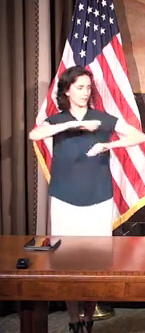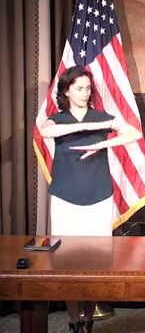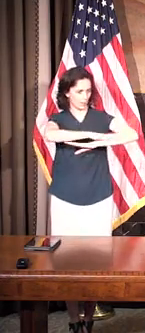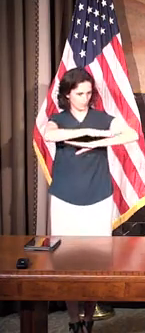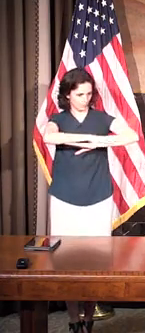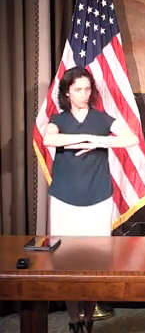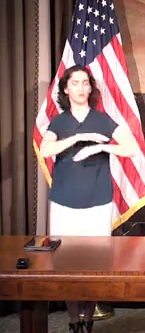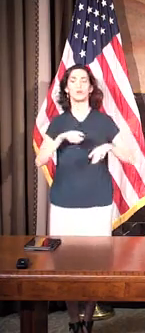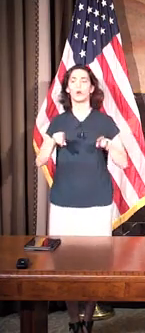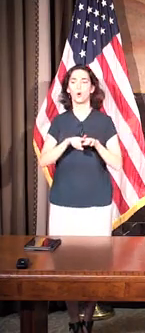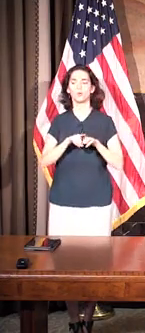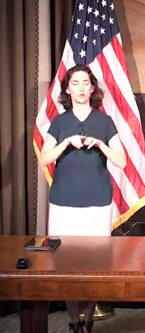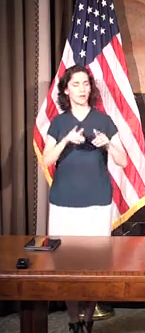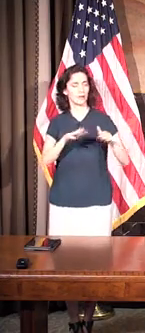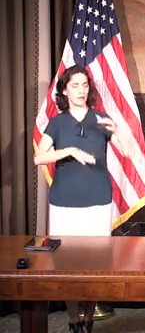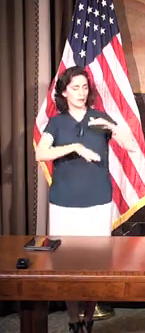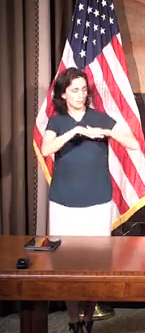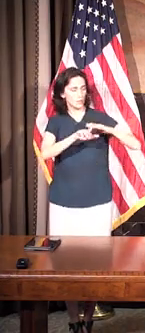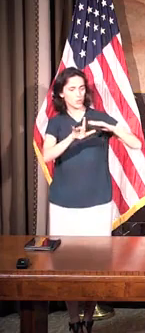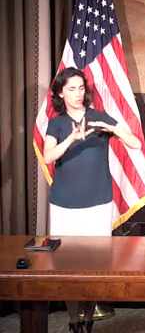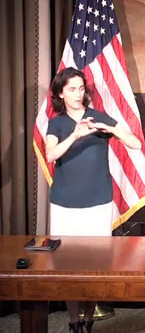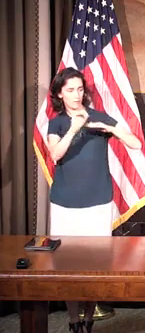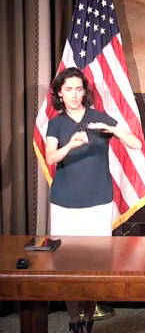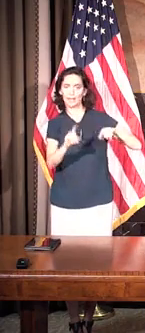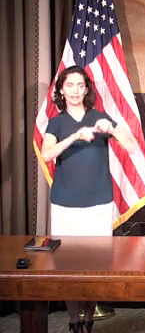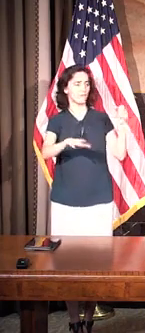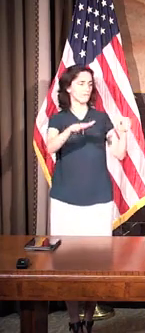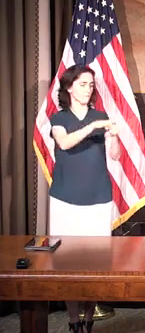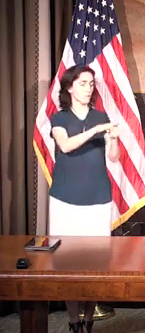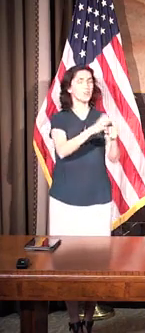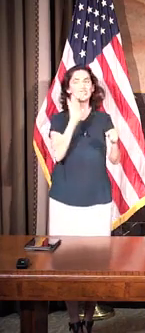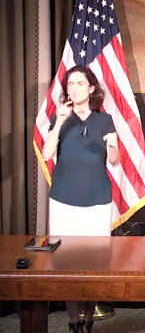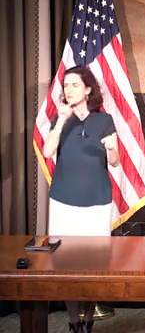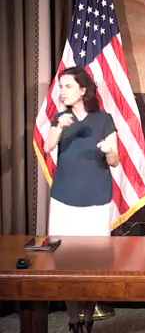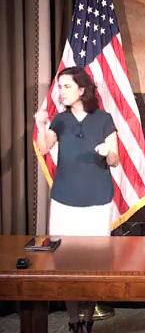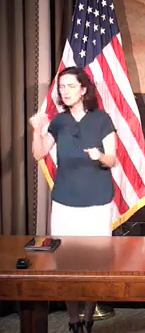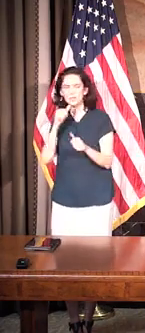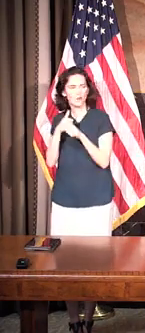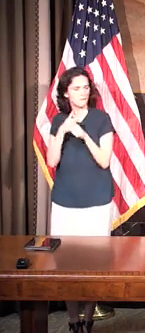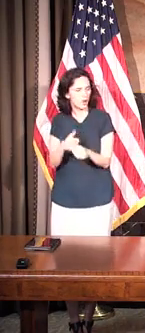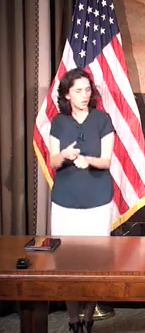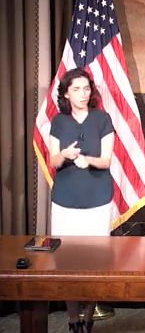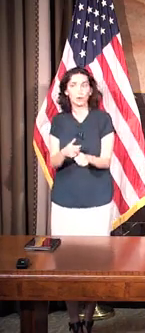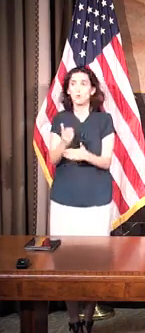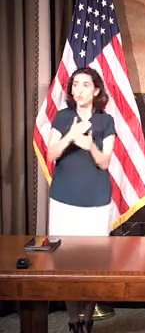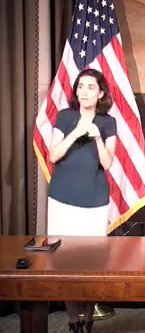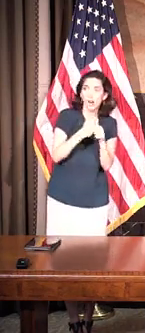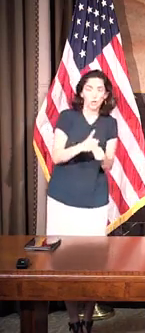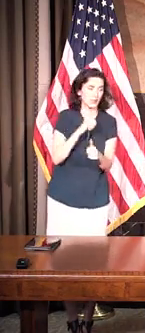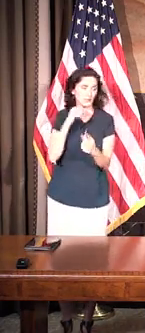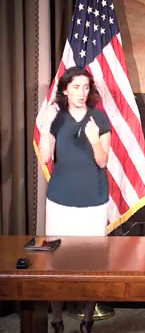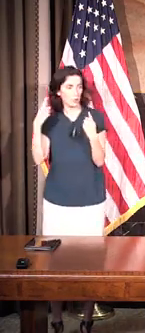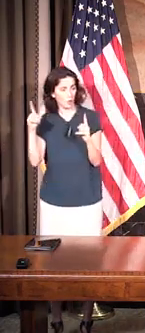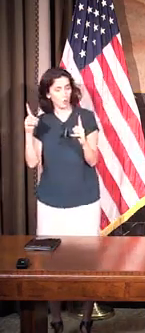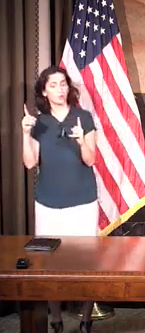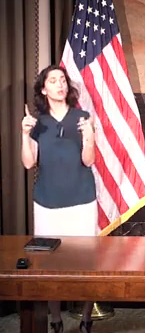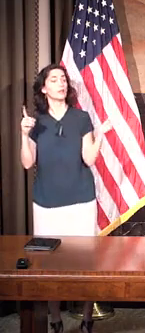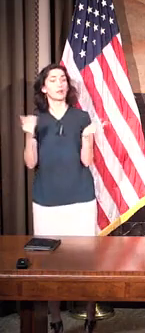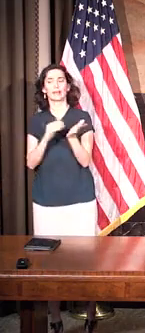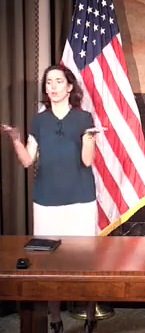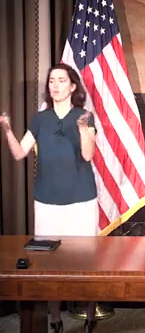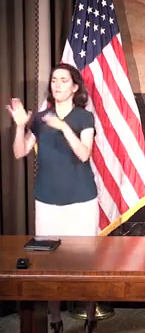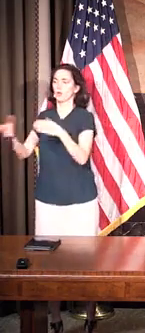it seemed like a lot of them didn't really follow those rules, or if they did, it just didn't work. And you obviously closed it back down for that reason. I'm wondering